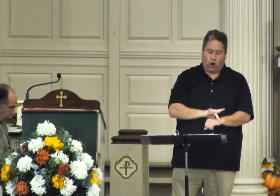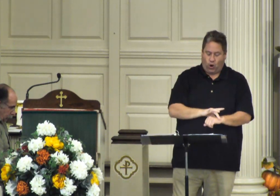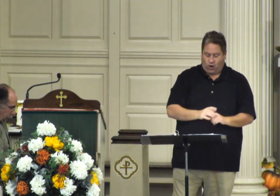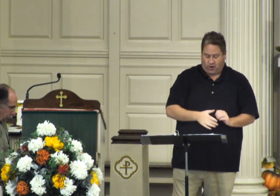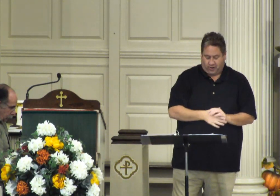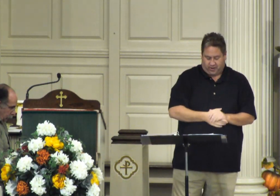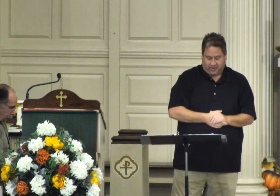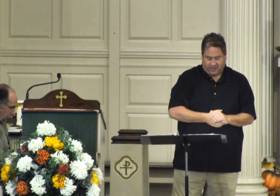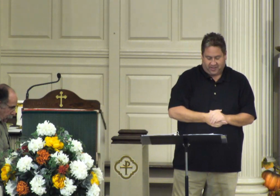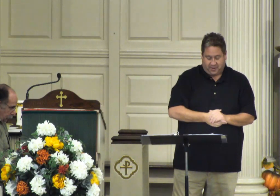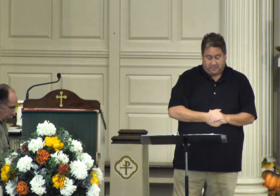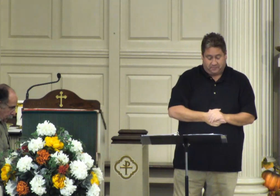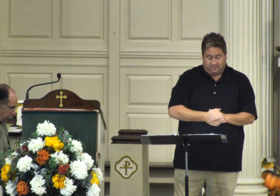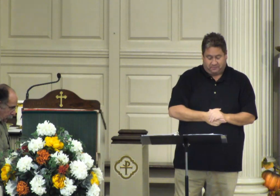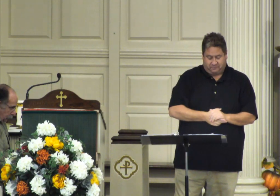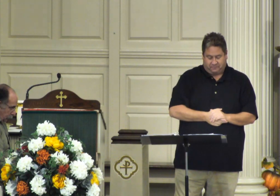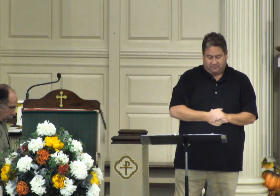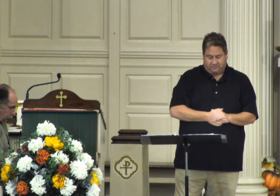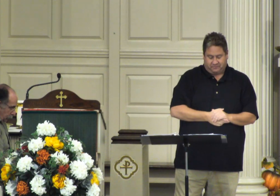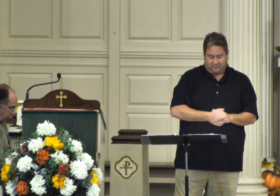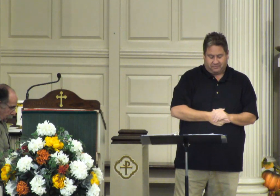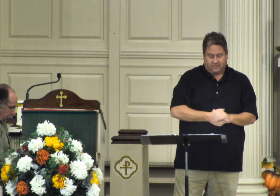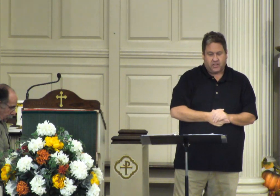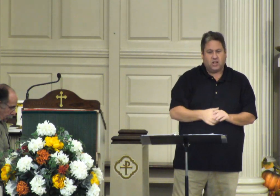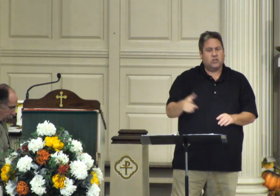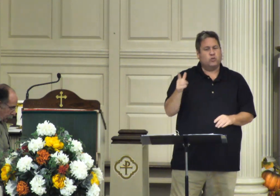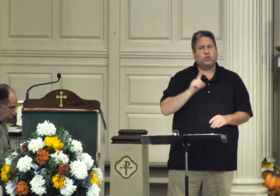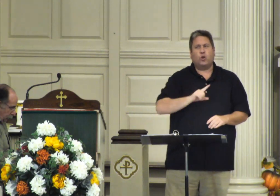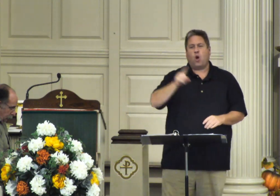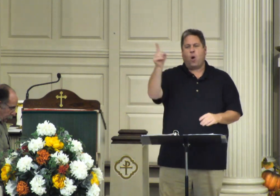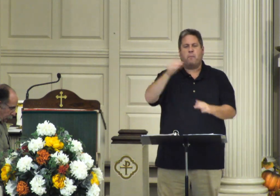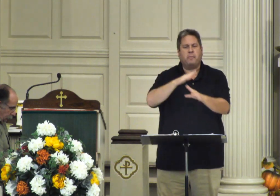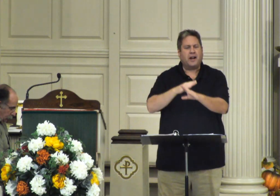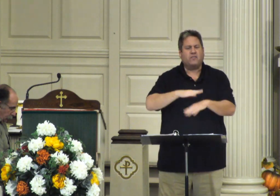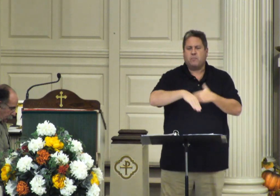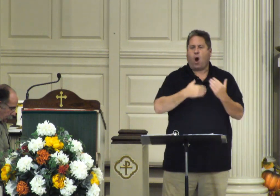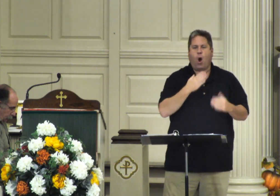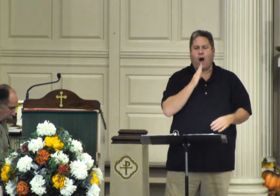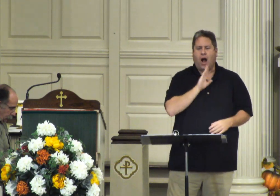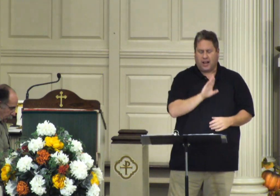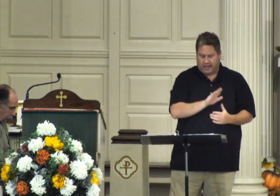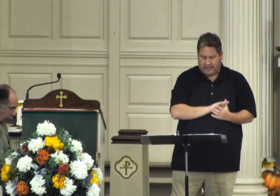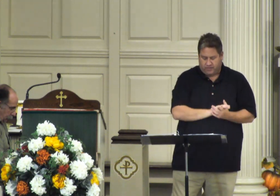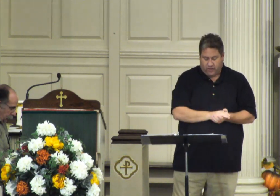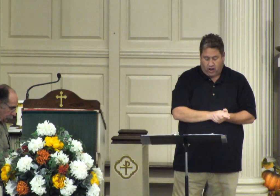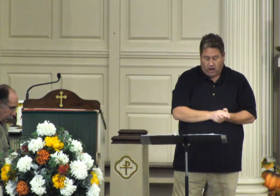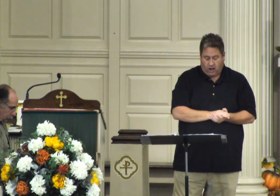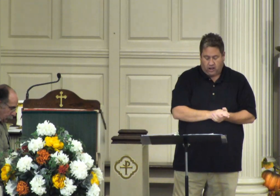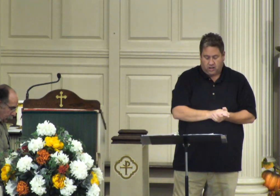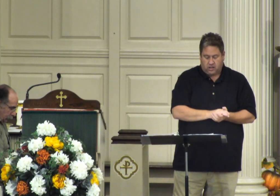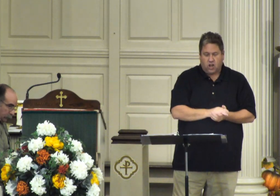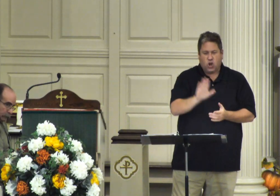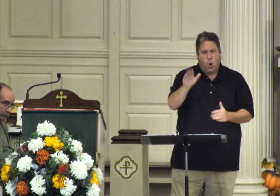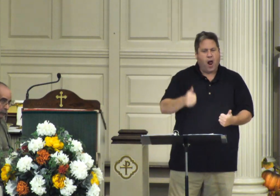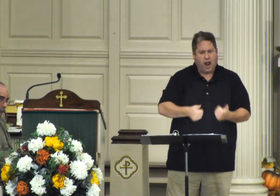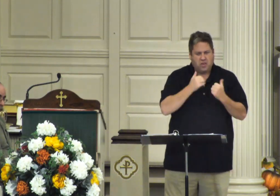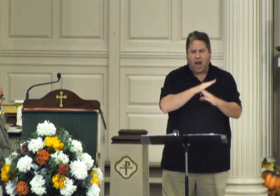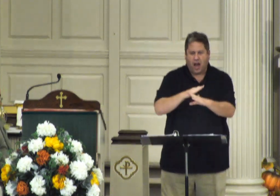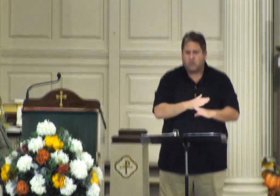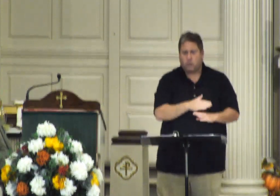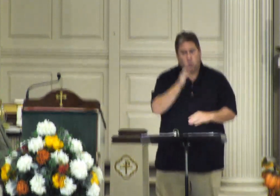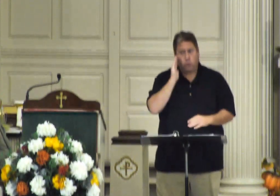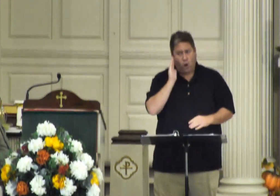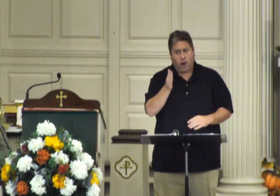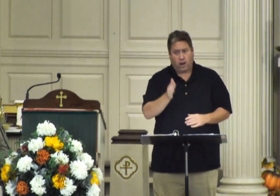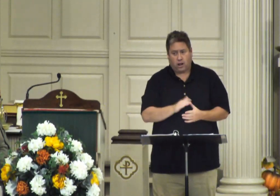and earth. The Lord will guard you from all evil. He